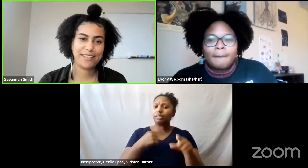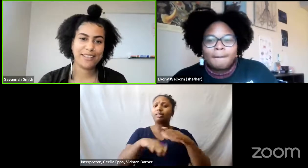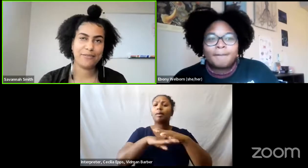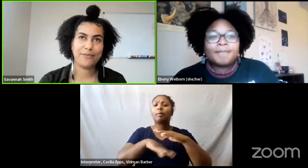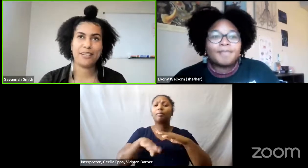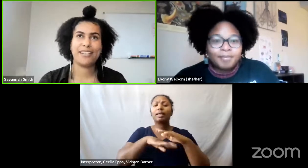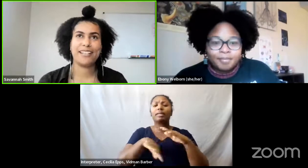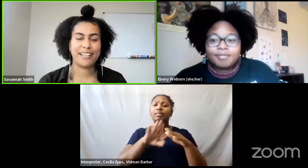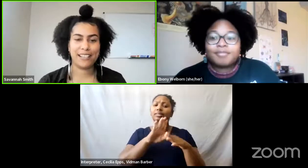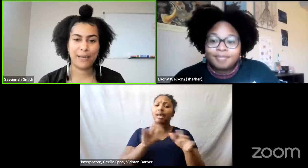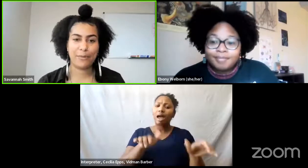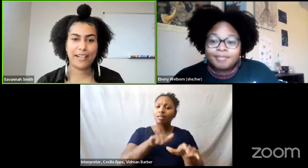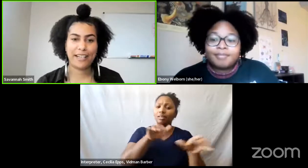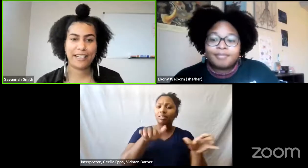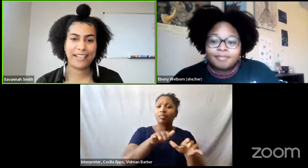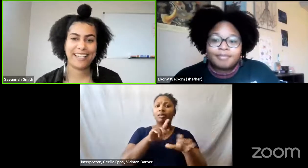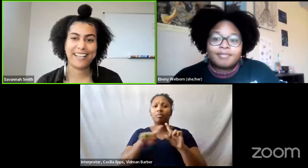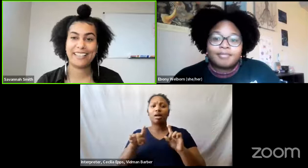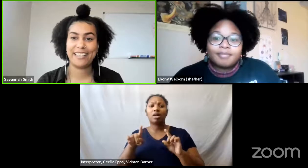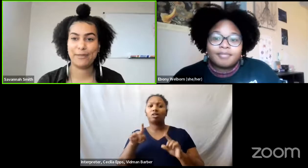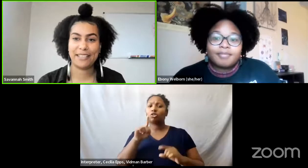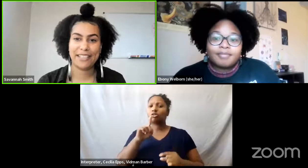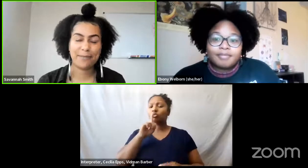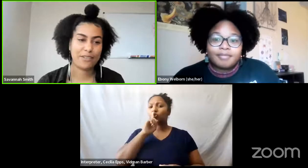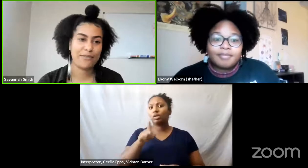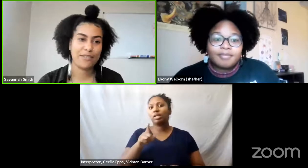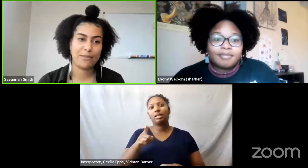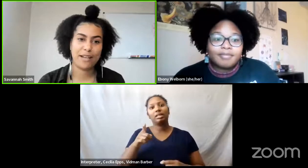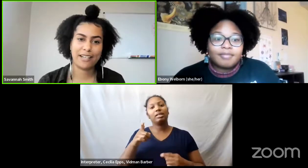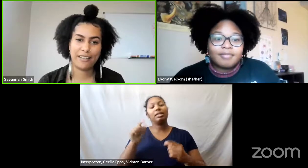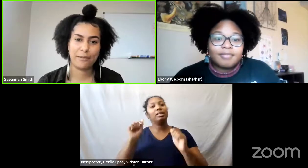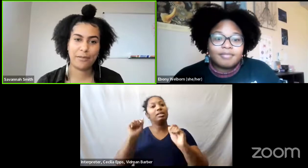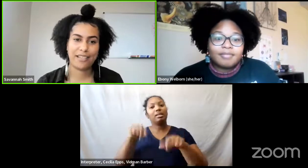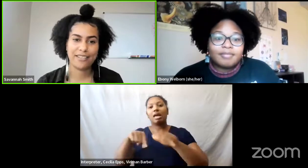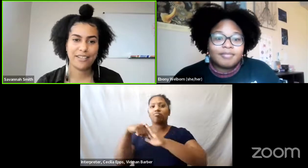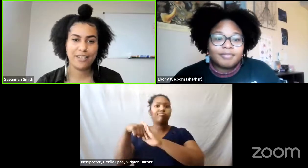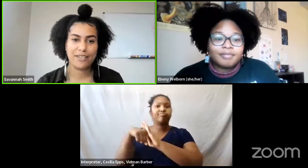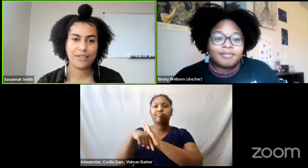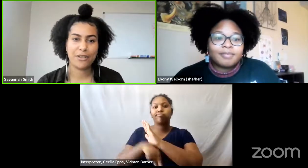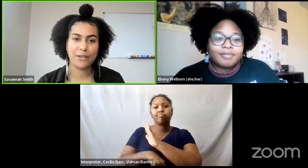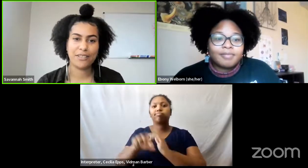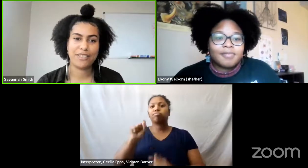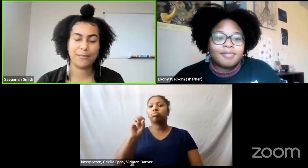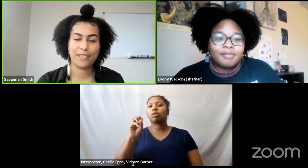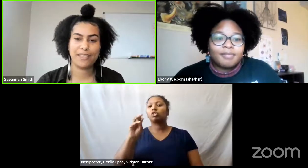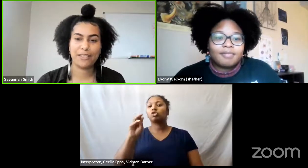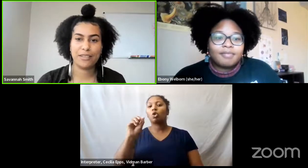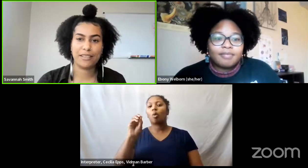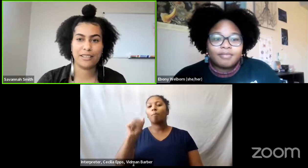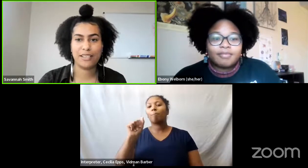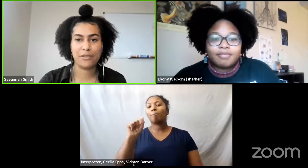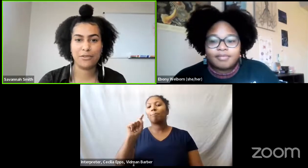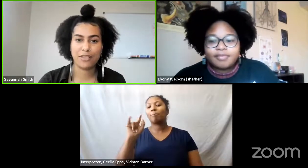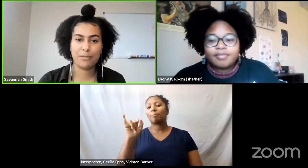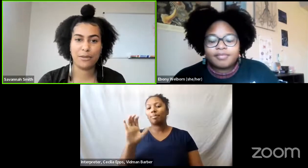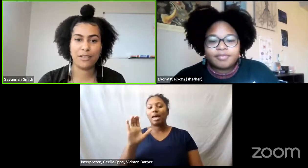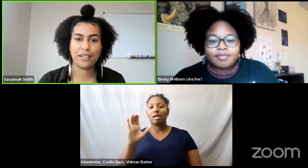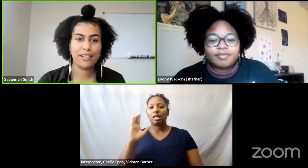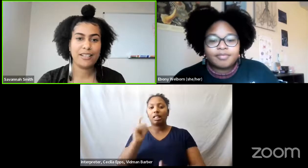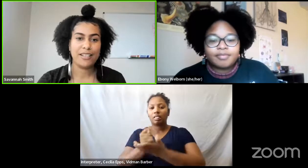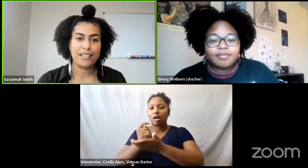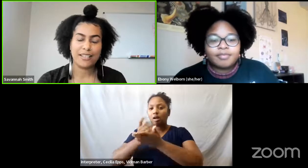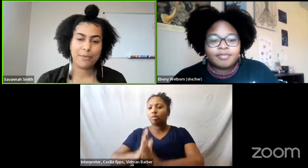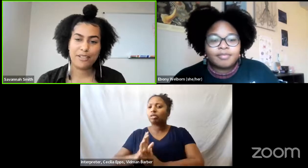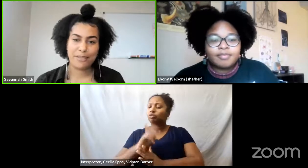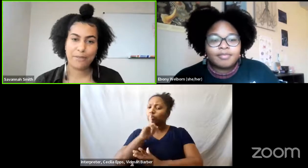is very elaborate and can get really deep. There's even somatic therapists. So this is something that you can continue to